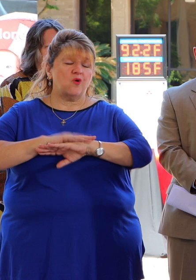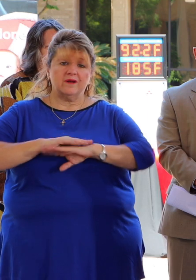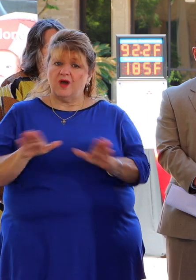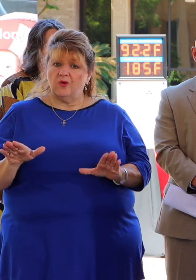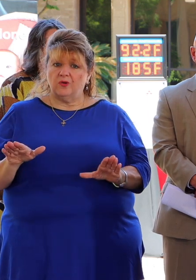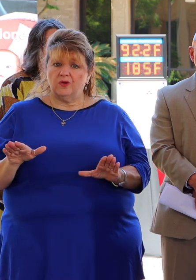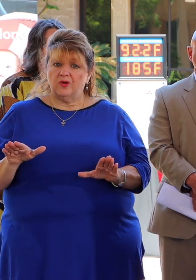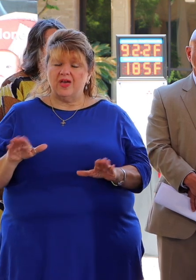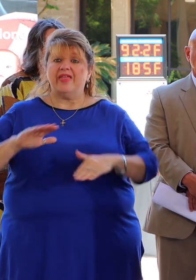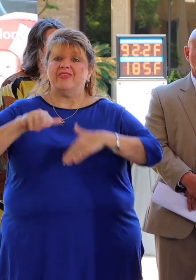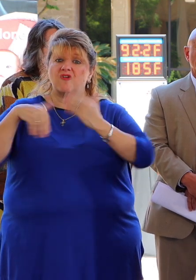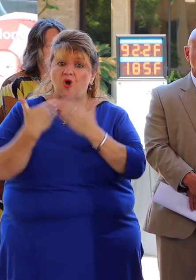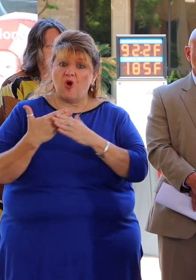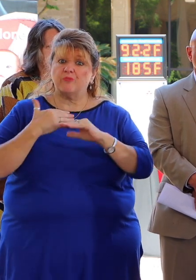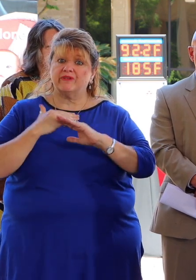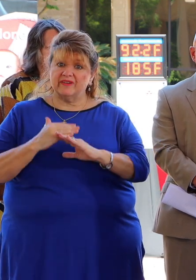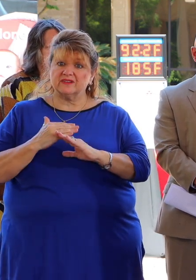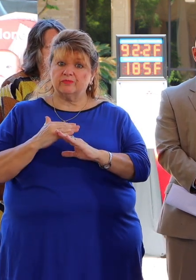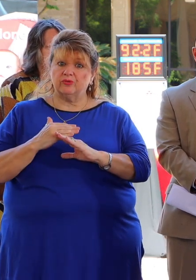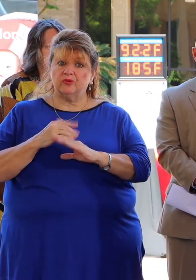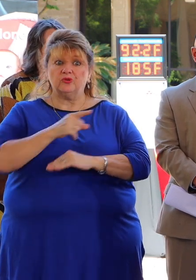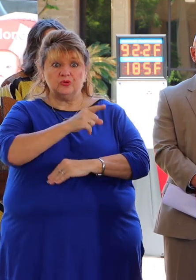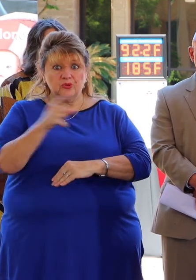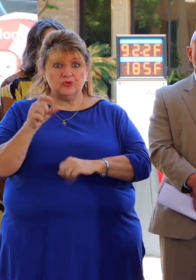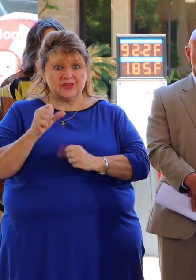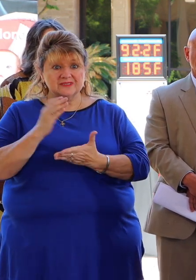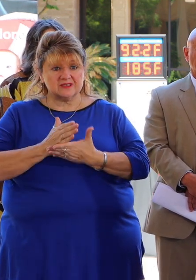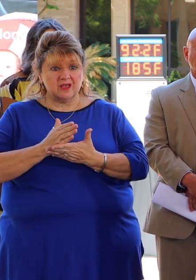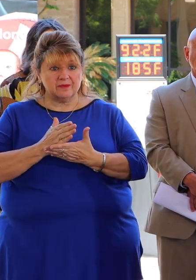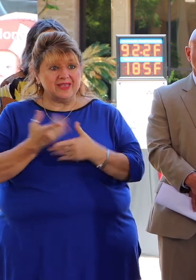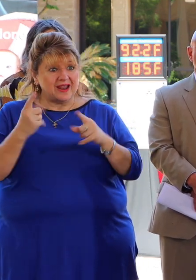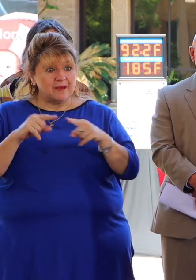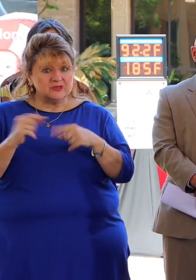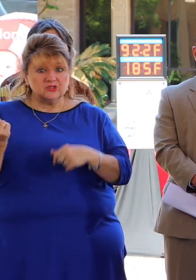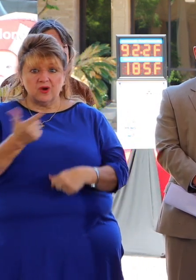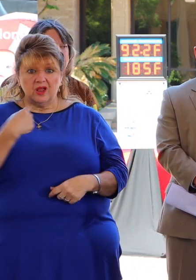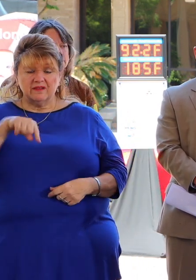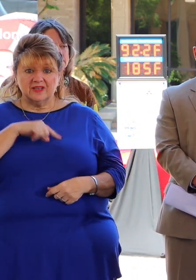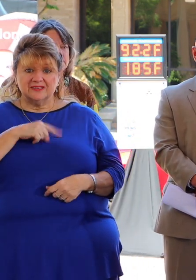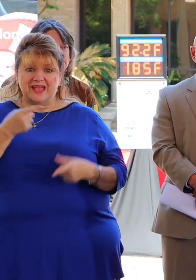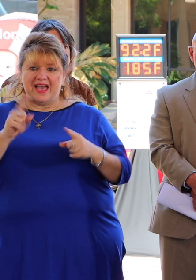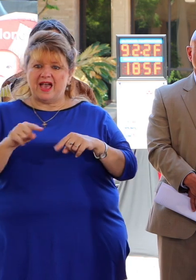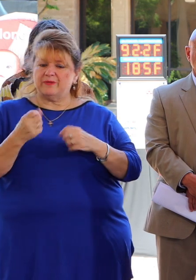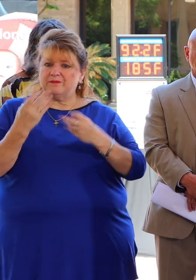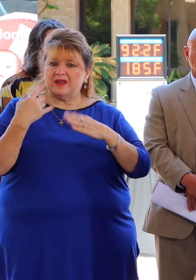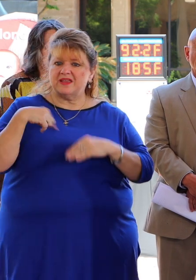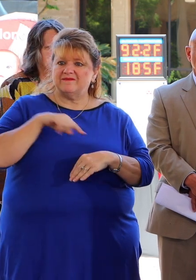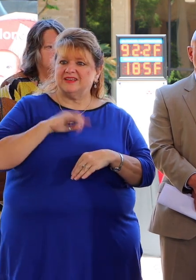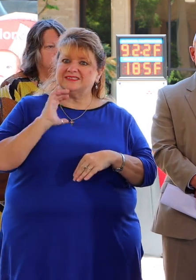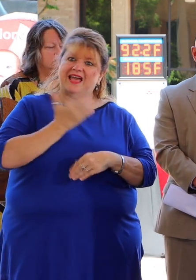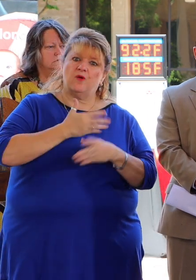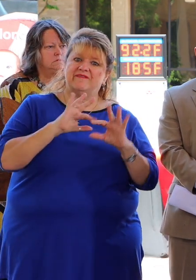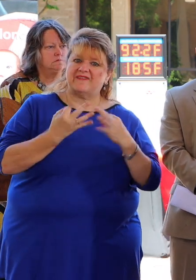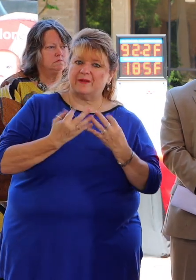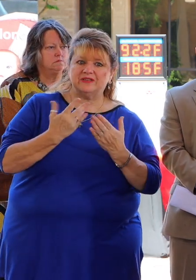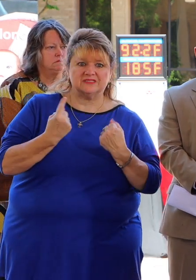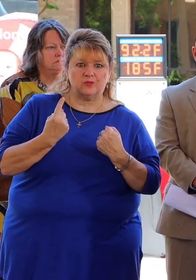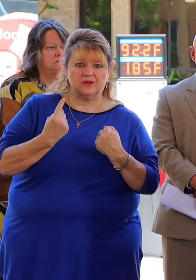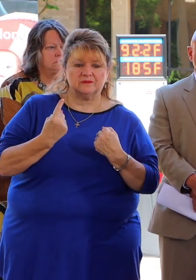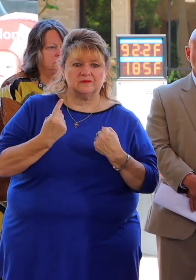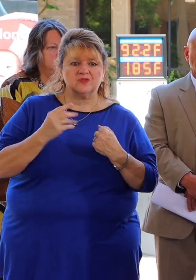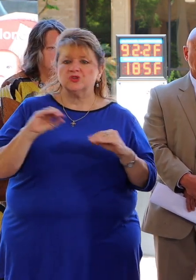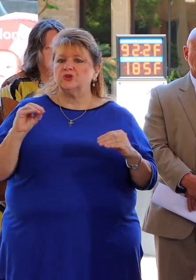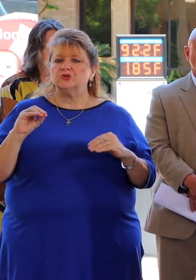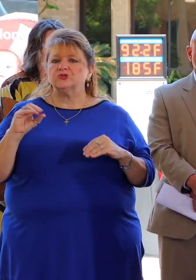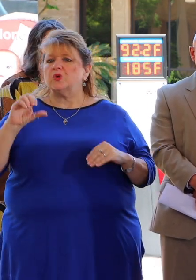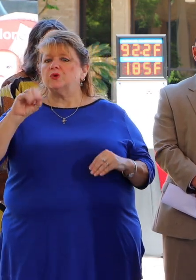are preventable. And I want to just share with you, it happened to all of us. It has happened to many of us in our families. There is no